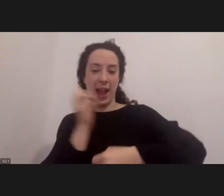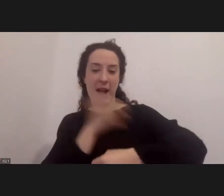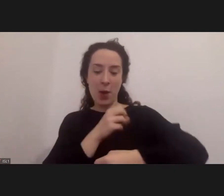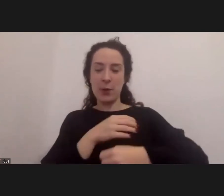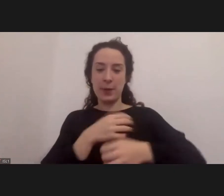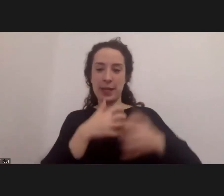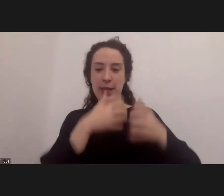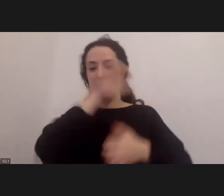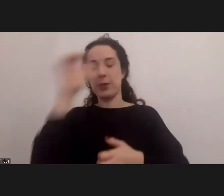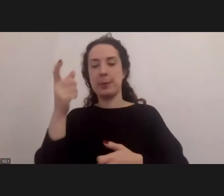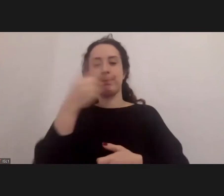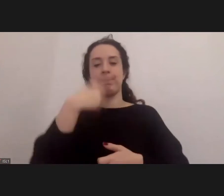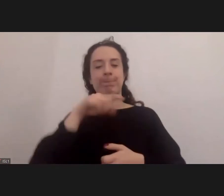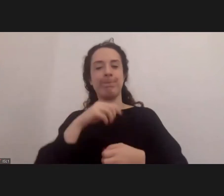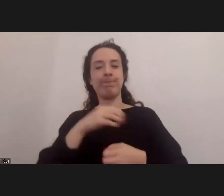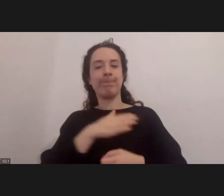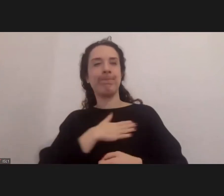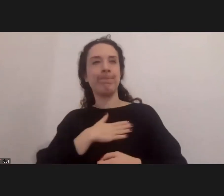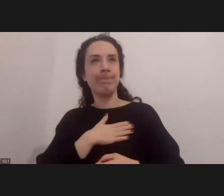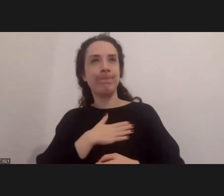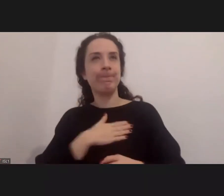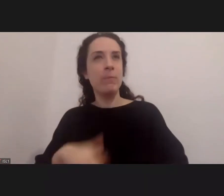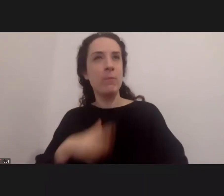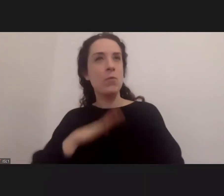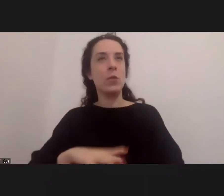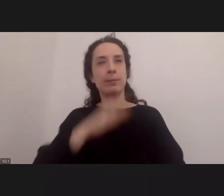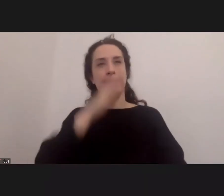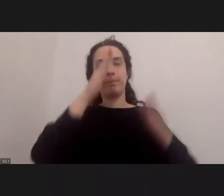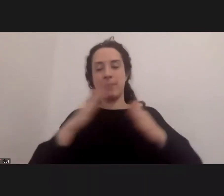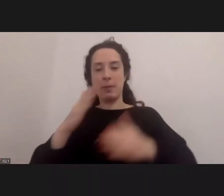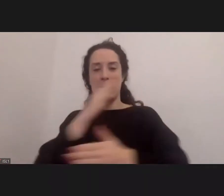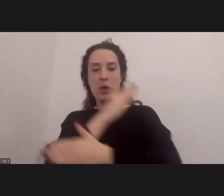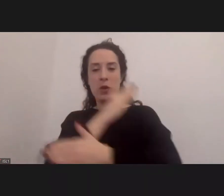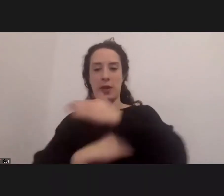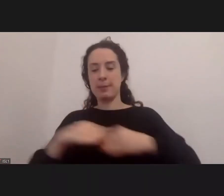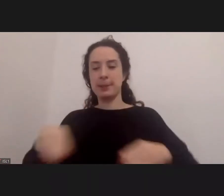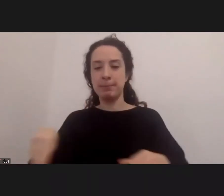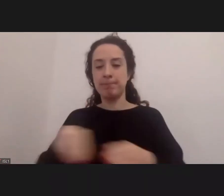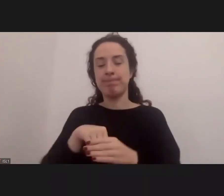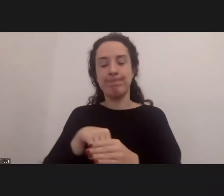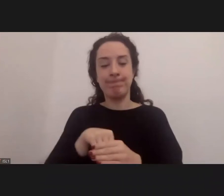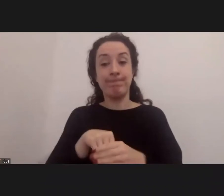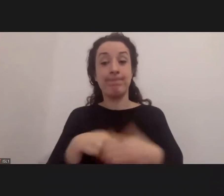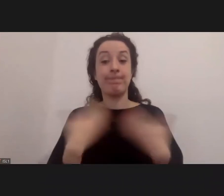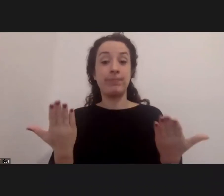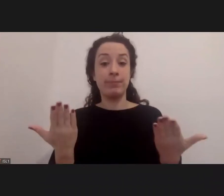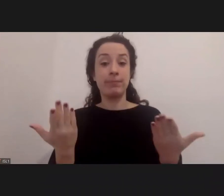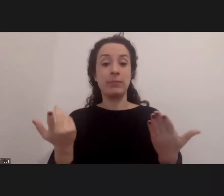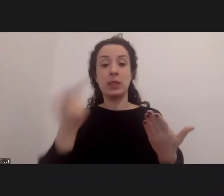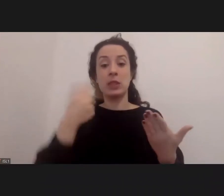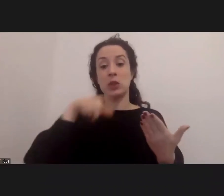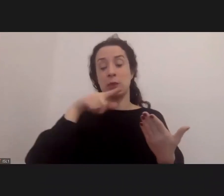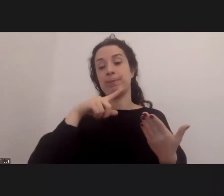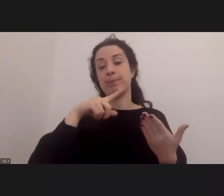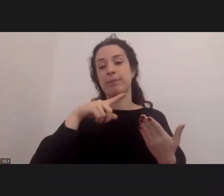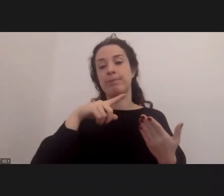social economy for the inclusion of people with disabilities. It is for this reason that Social Economy Europe decided